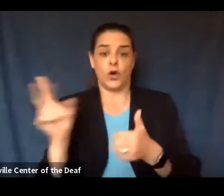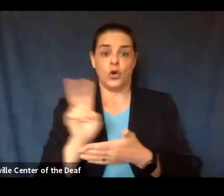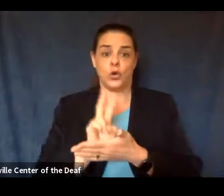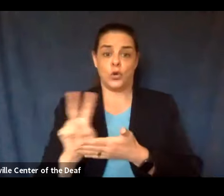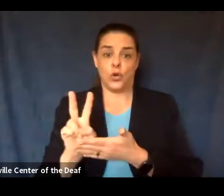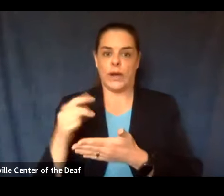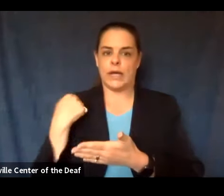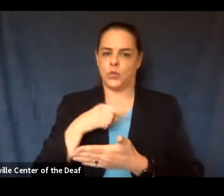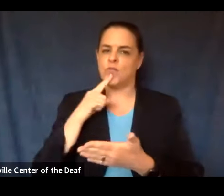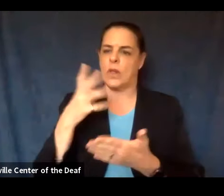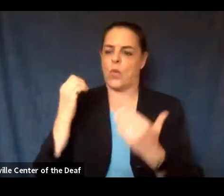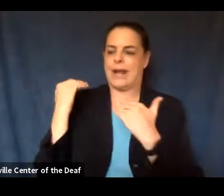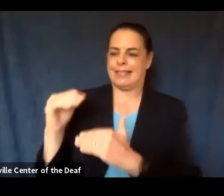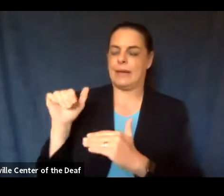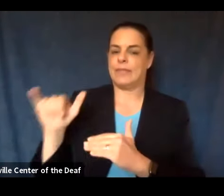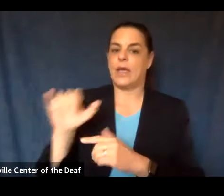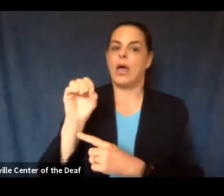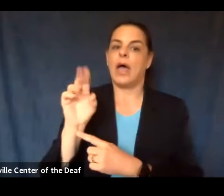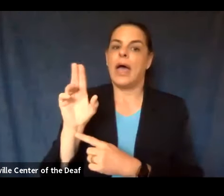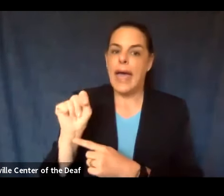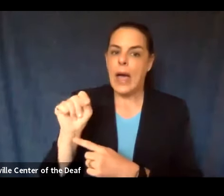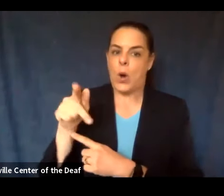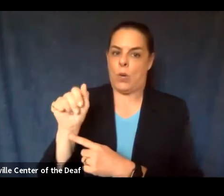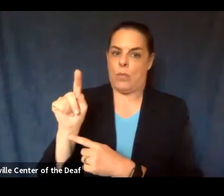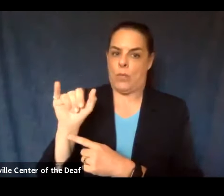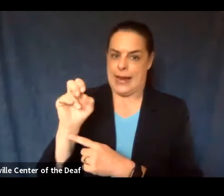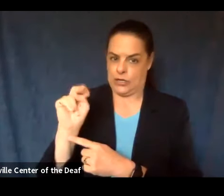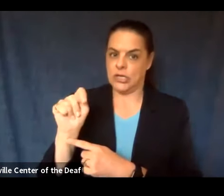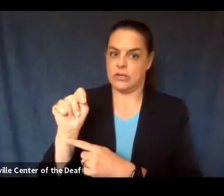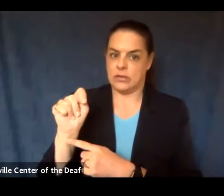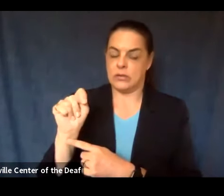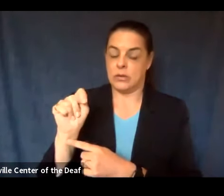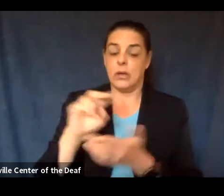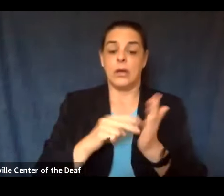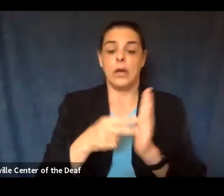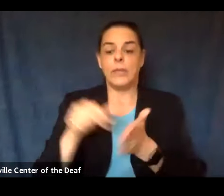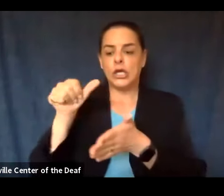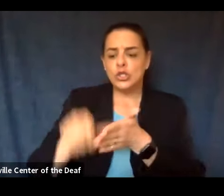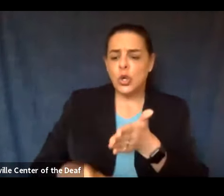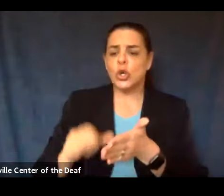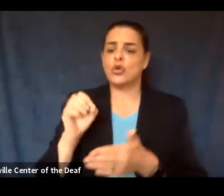really limit those to outpatient services, meaning for surgeries and